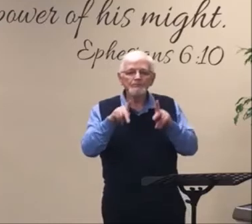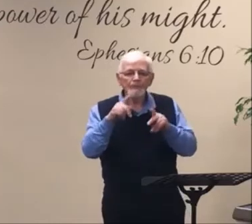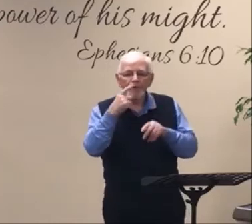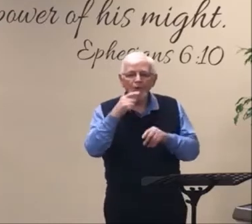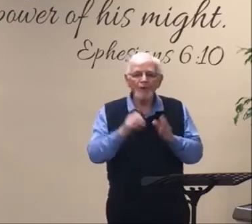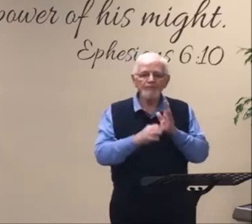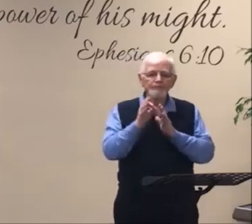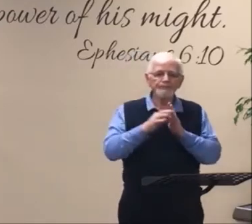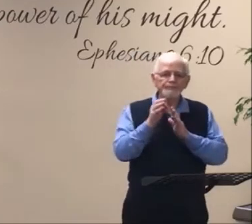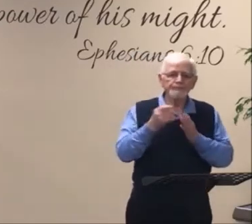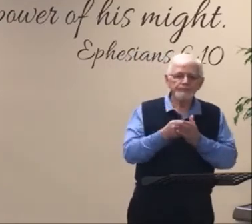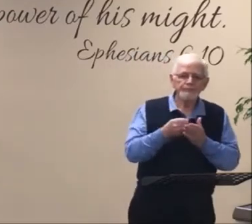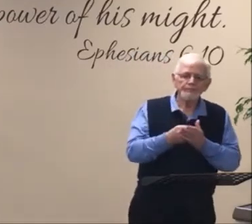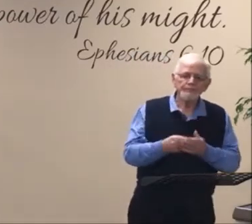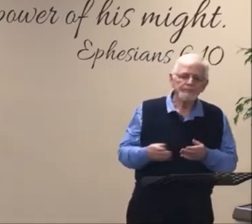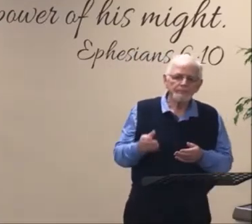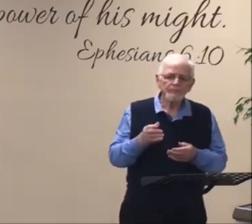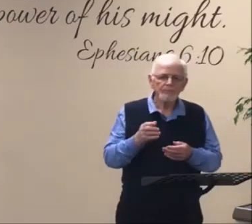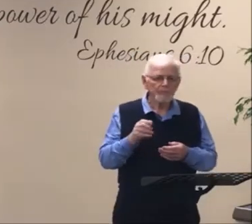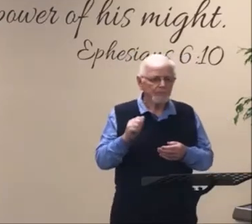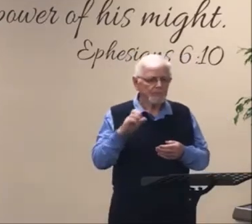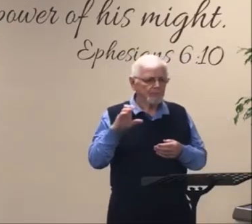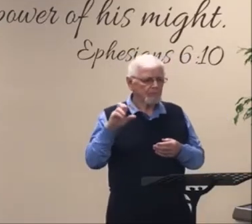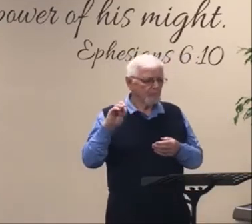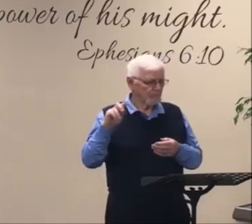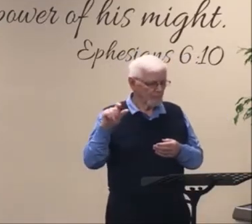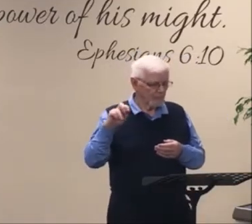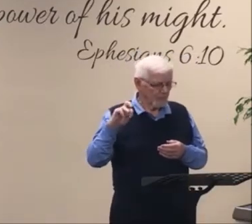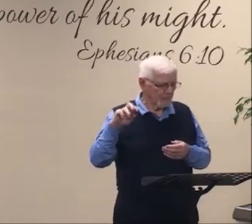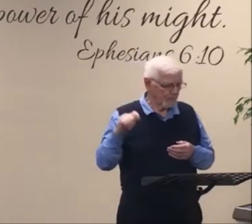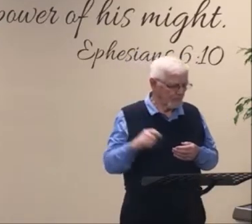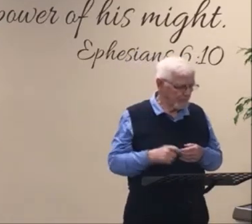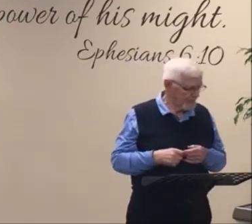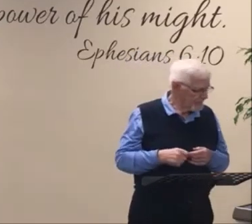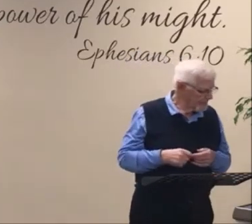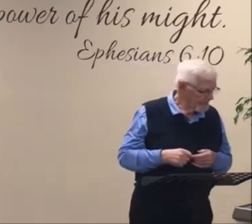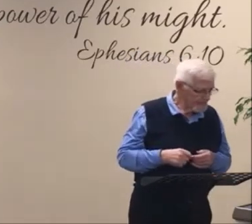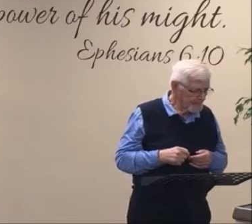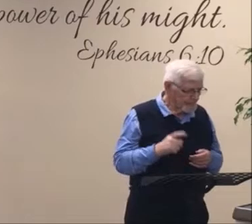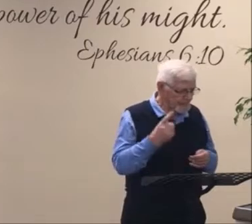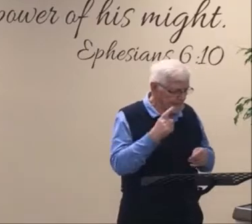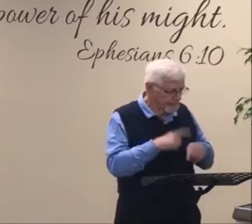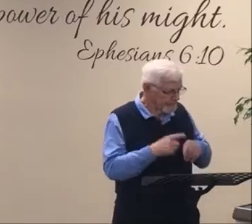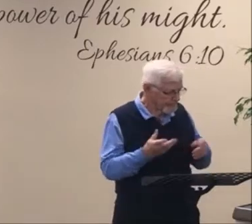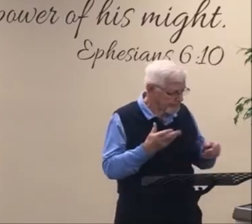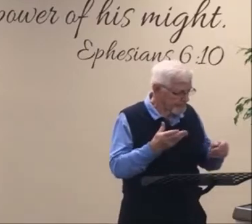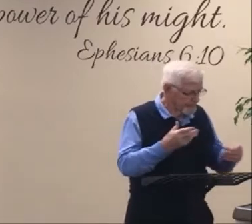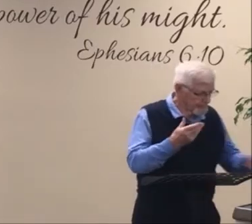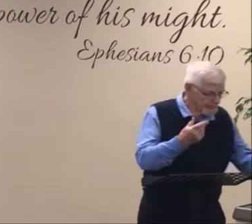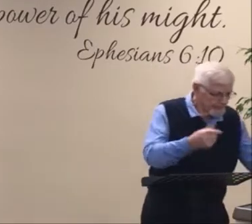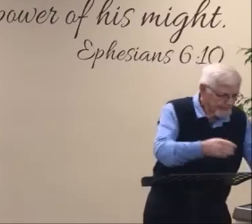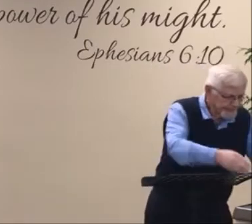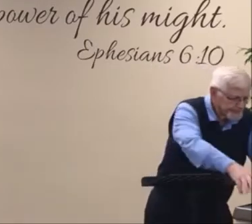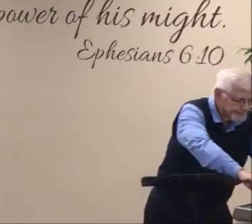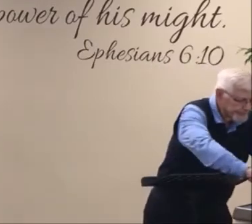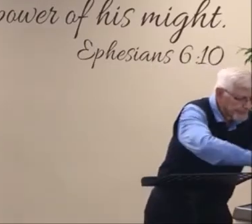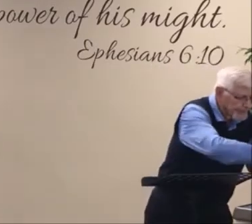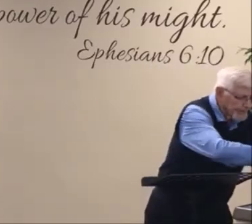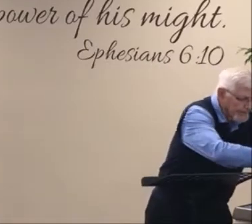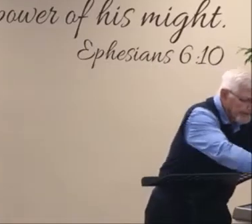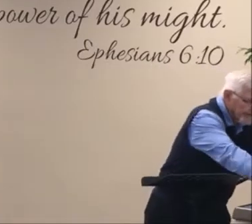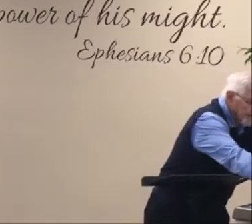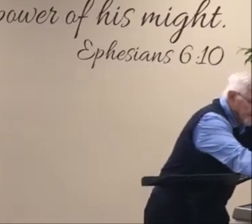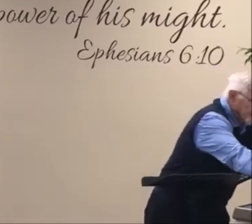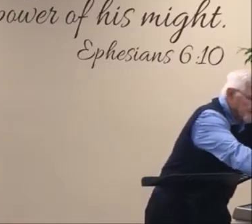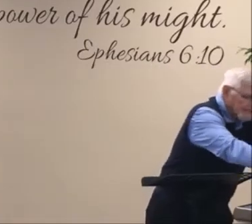but we'd like to take up a love offering. You don't have to give. If this is your first time here, please not. You're not obligated to give. But